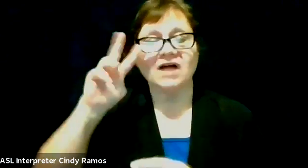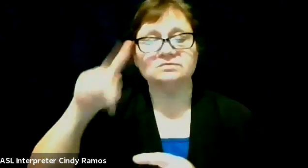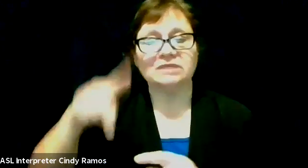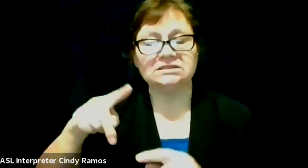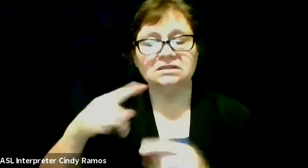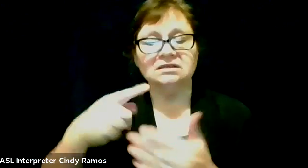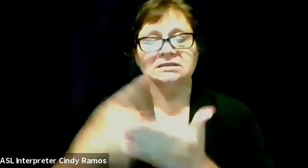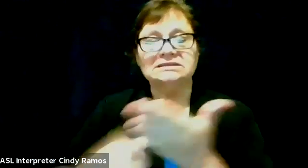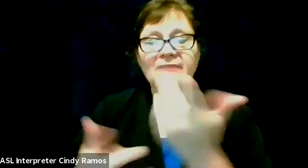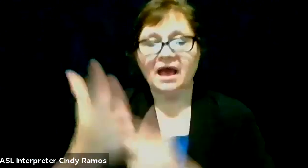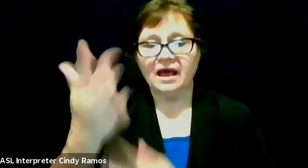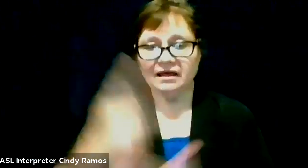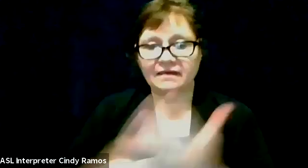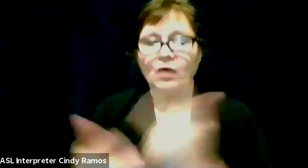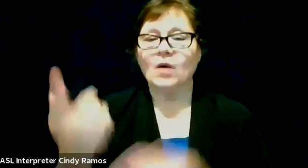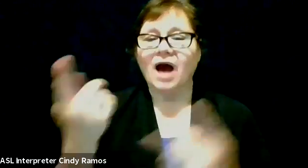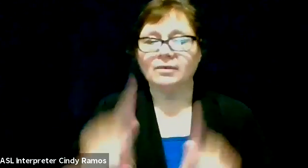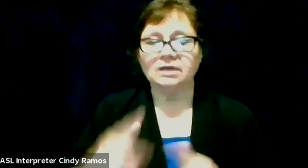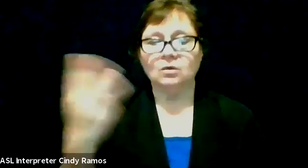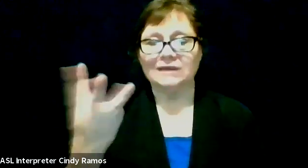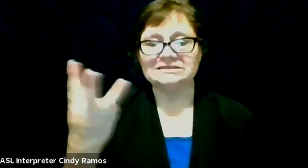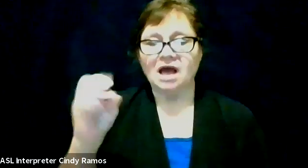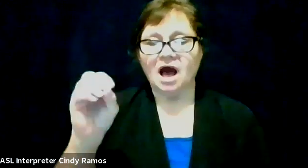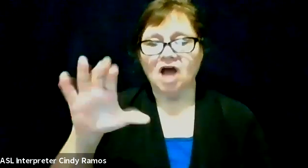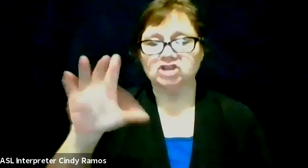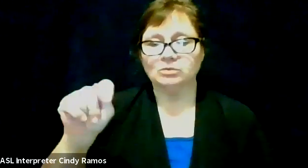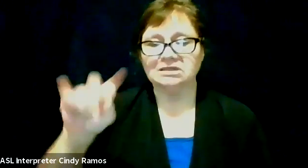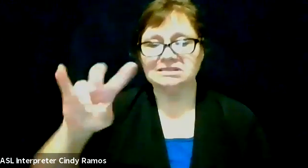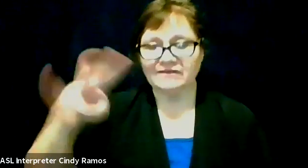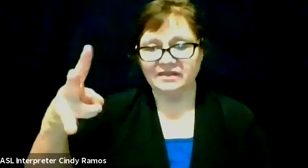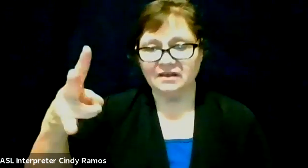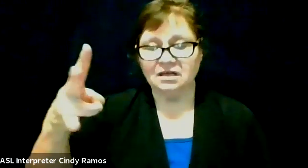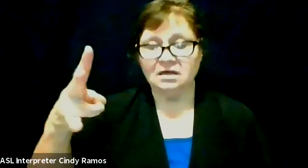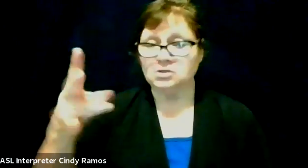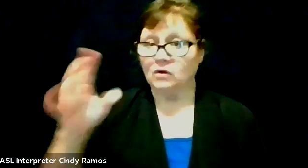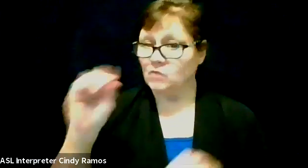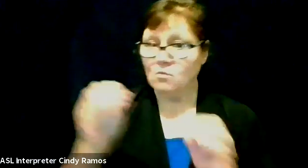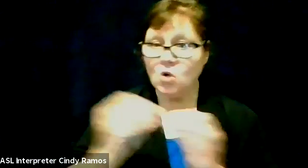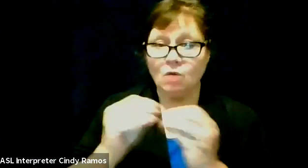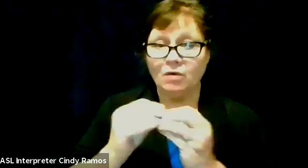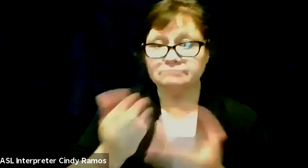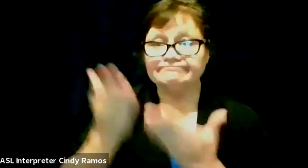will occur on Wednesday, October 7th. If there's nothing further, I'll entertain a motion to adjourn.